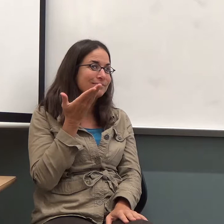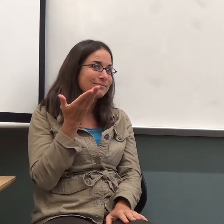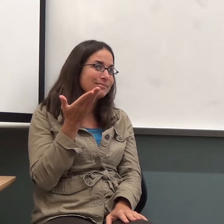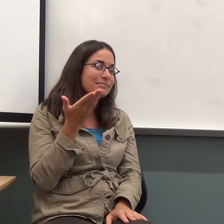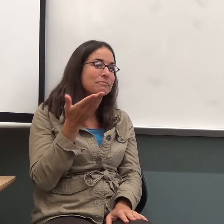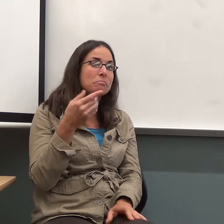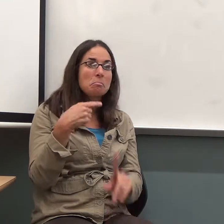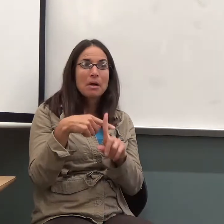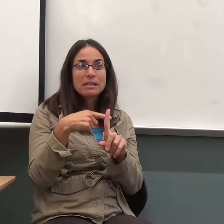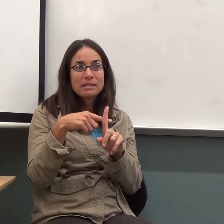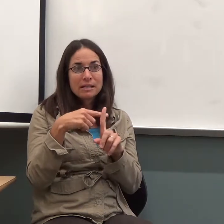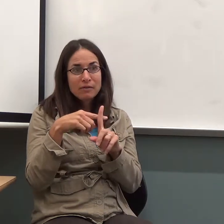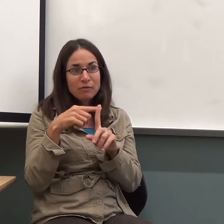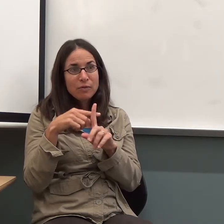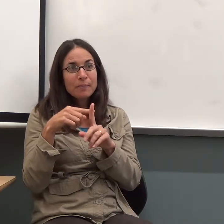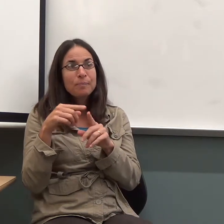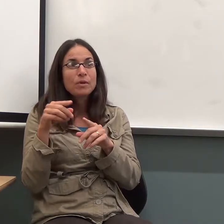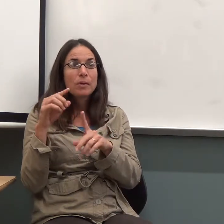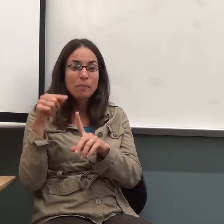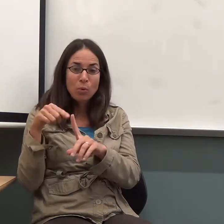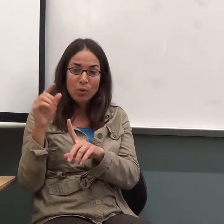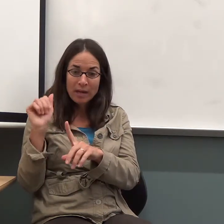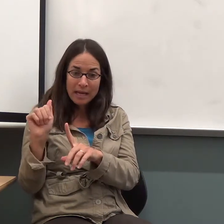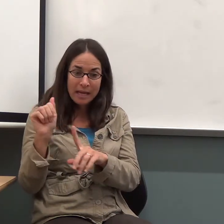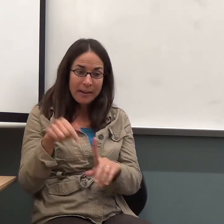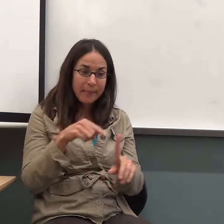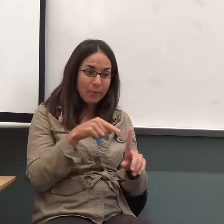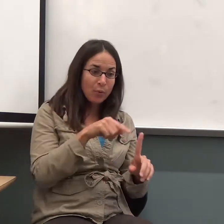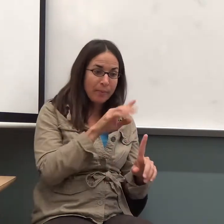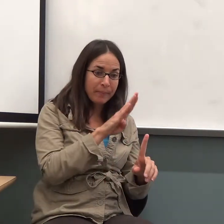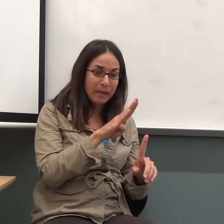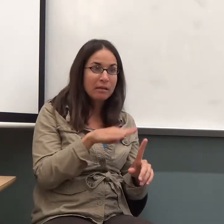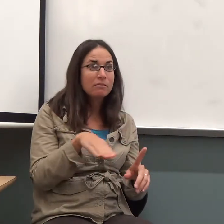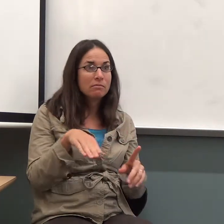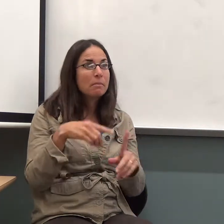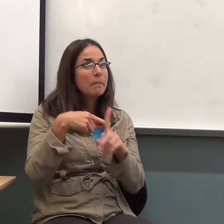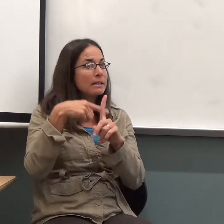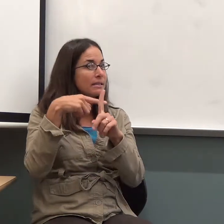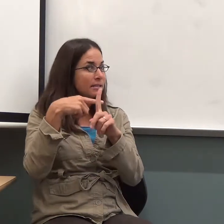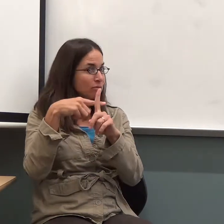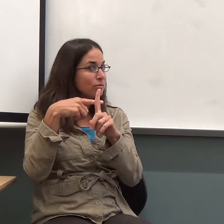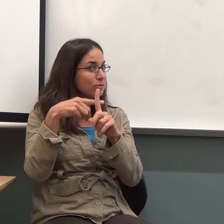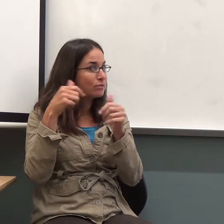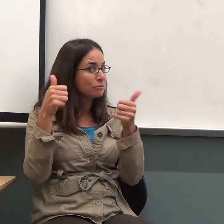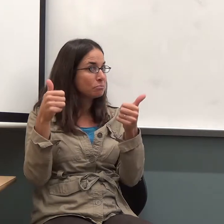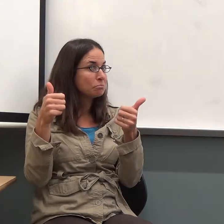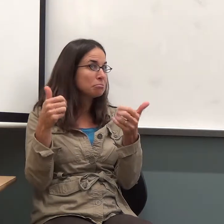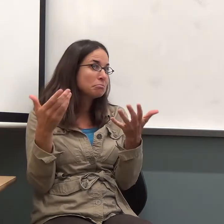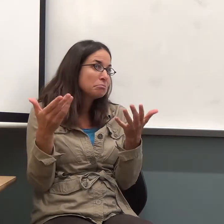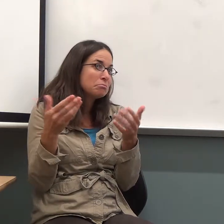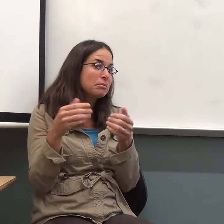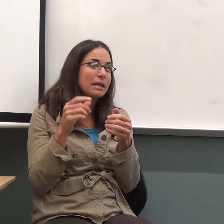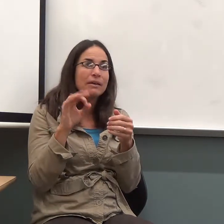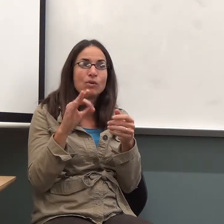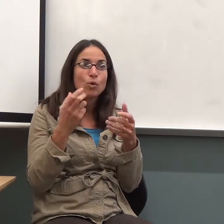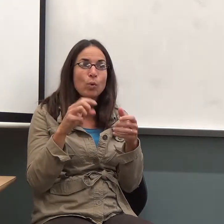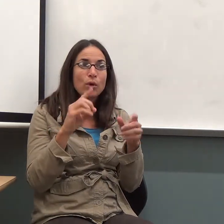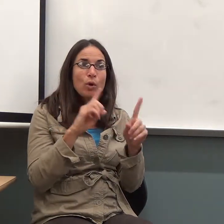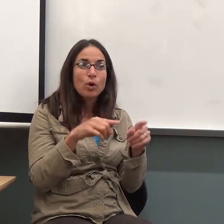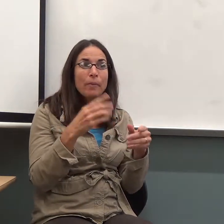thing. It's nice when you get somewhere you're supposed to go. Right? It's positive. It's not negative. Unless you don't want to go there, like jail or something. But a future car